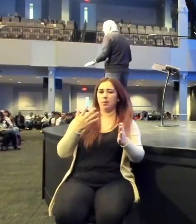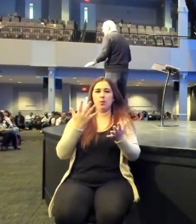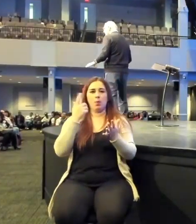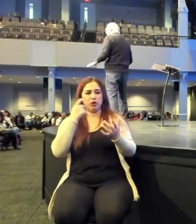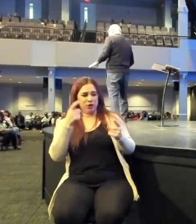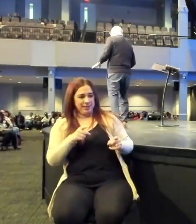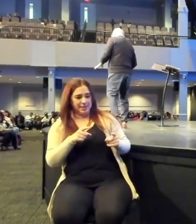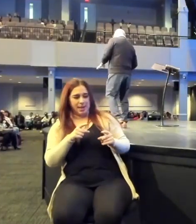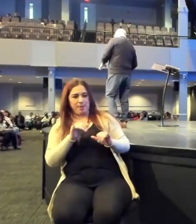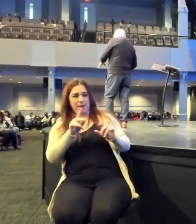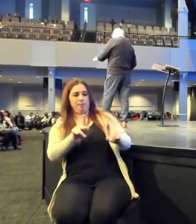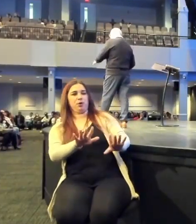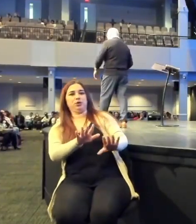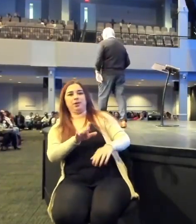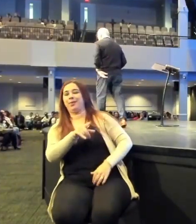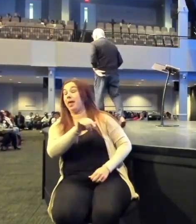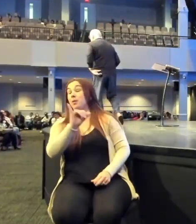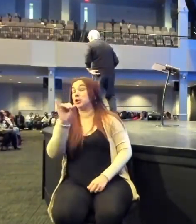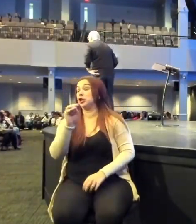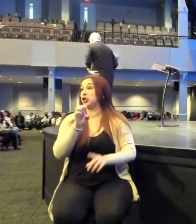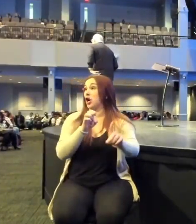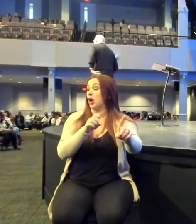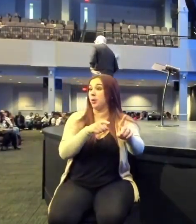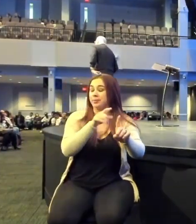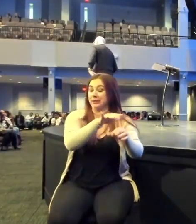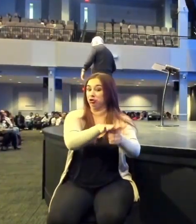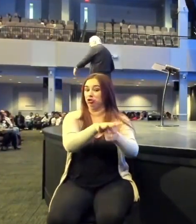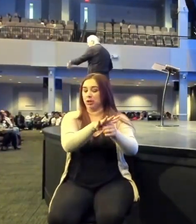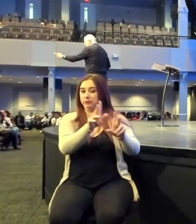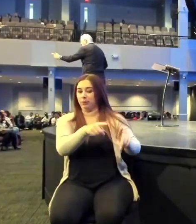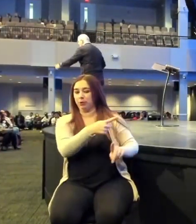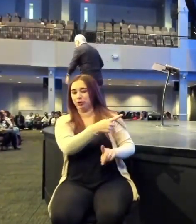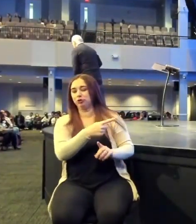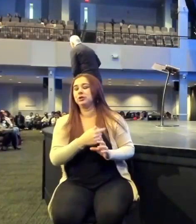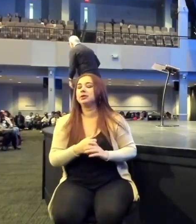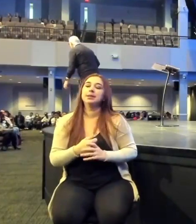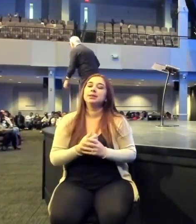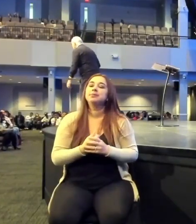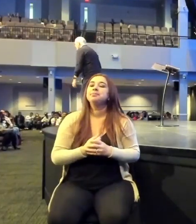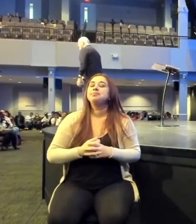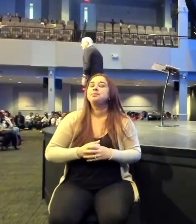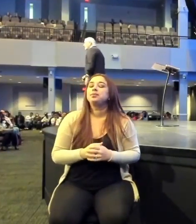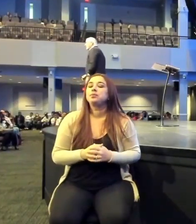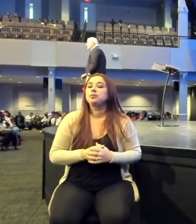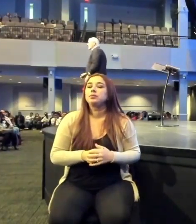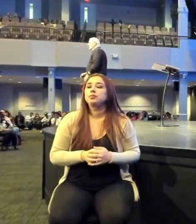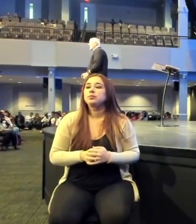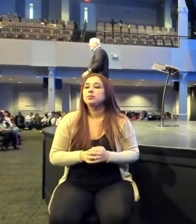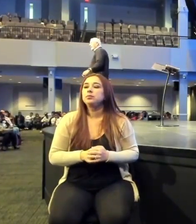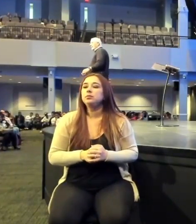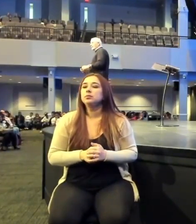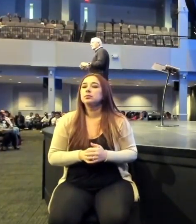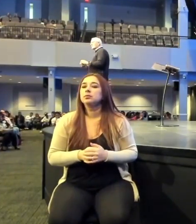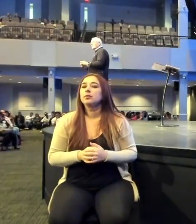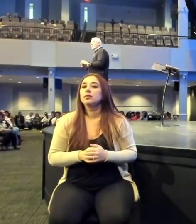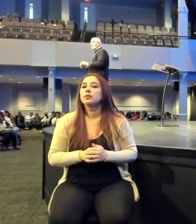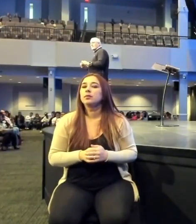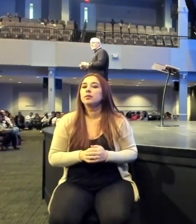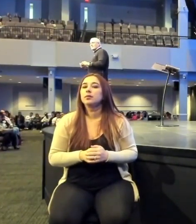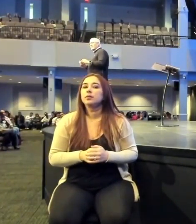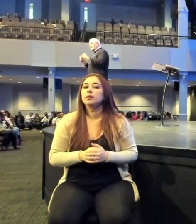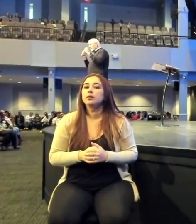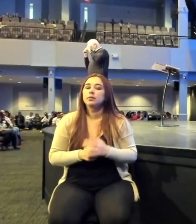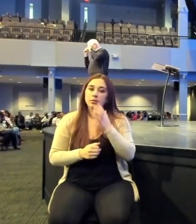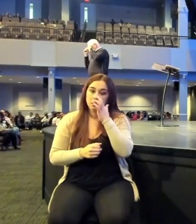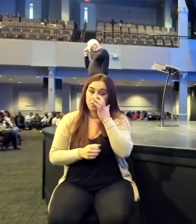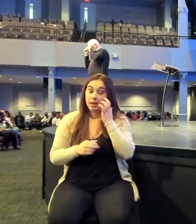here? Oh, that was Joe. He just came through the room there, okay? Or that was whoever, okay? And here's the thing I want